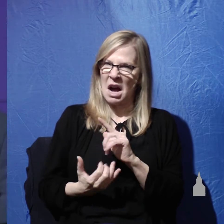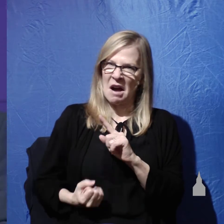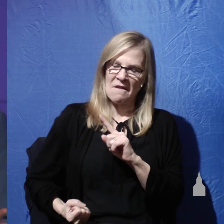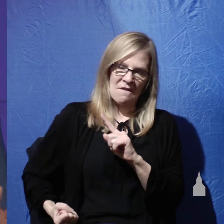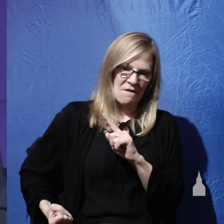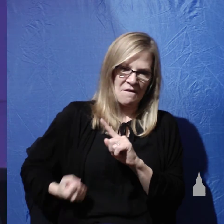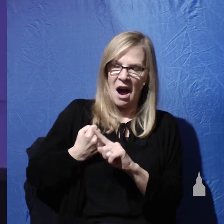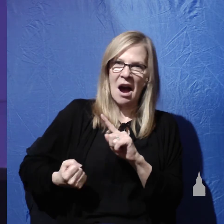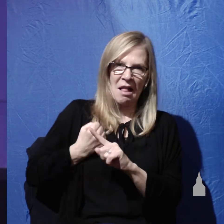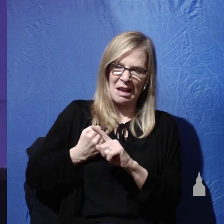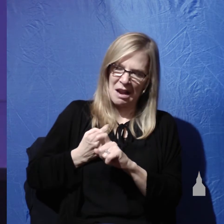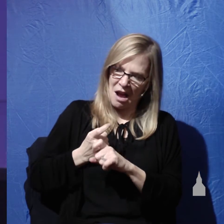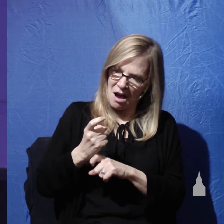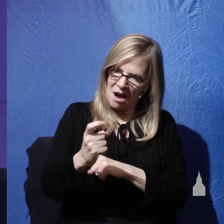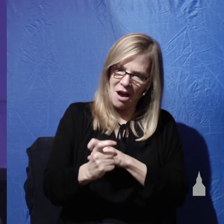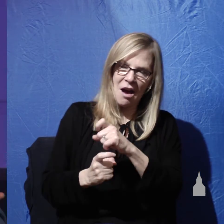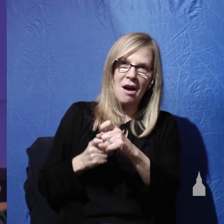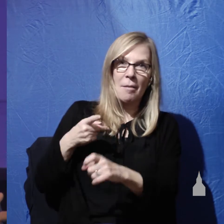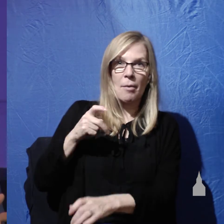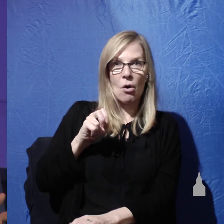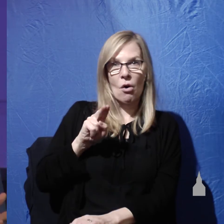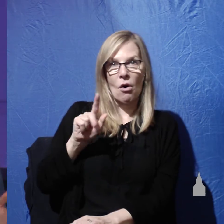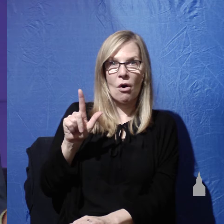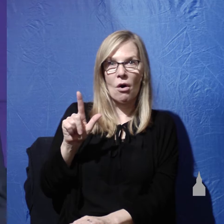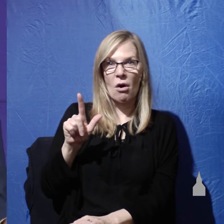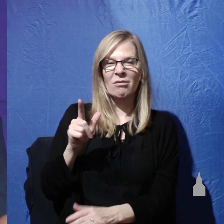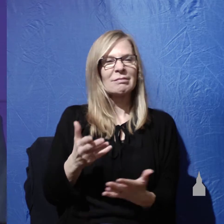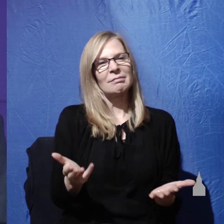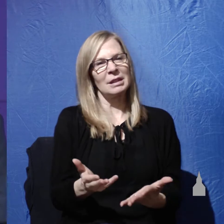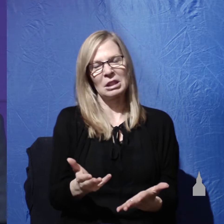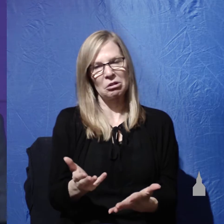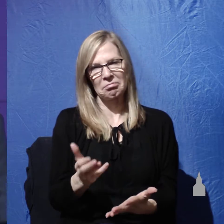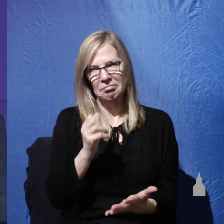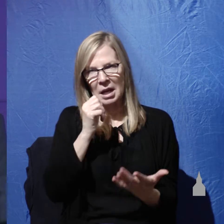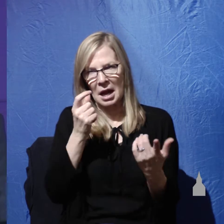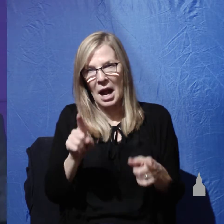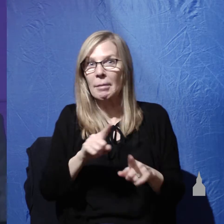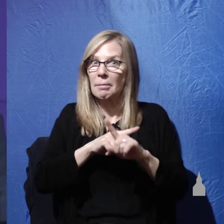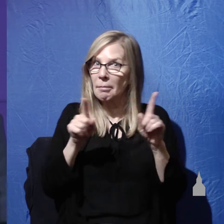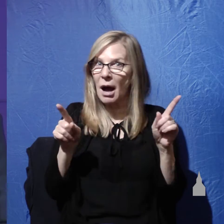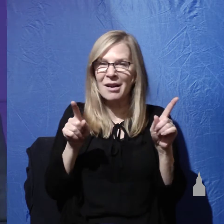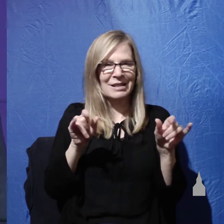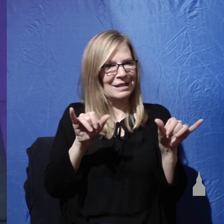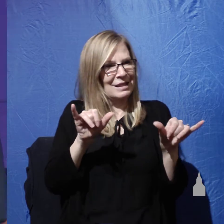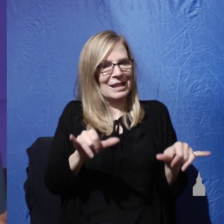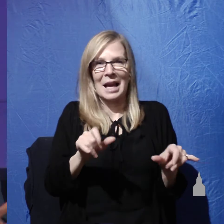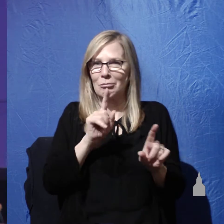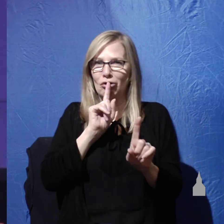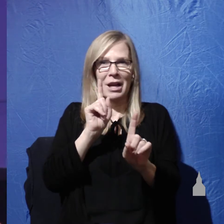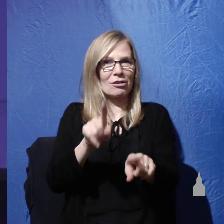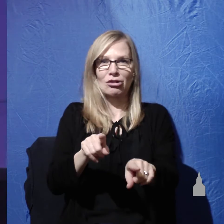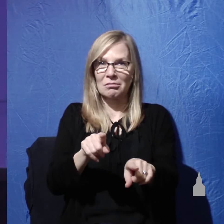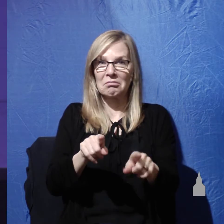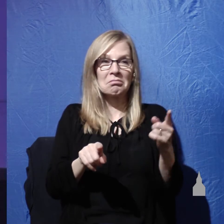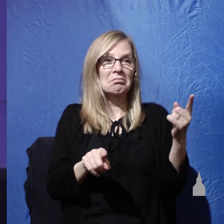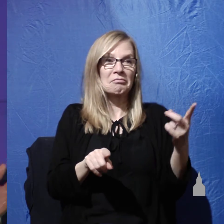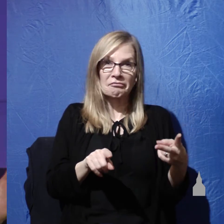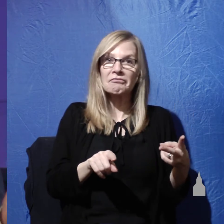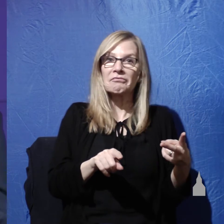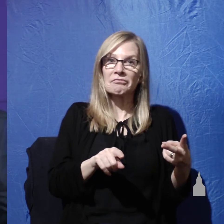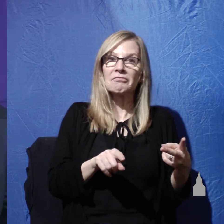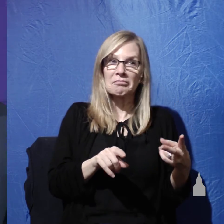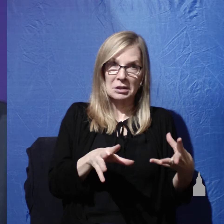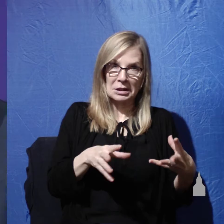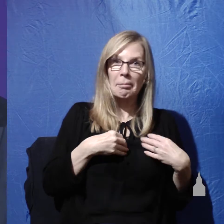and persecuted Paul. Well, that wasn't the case here, but nonetheless, it was the same reaction, a reaction